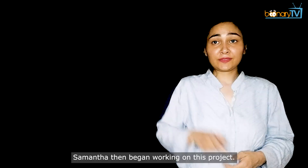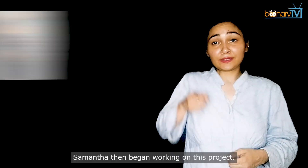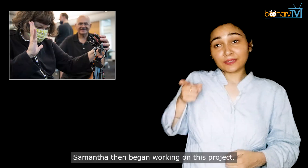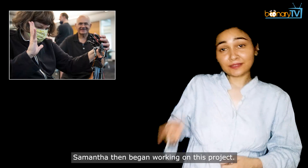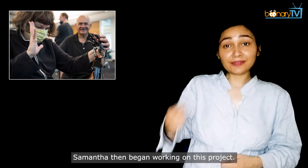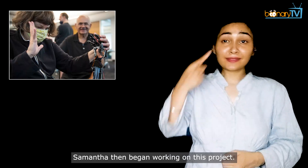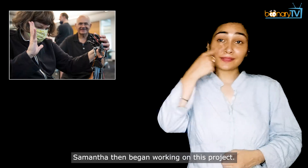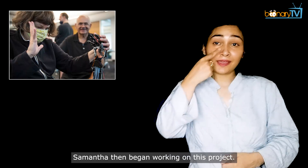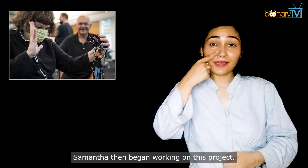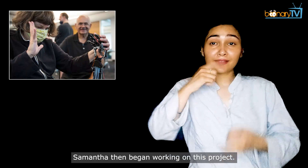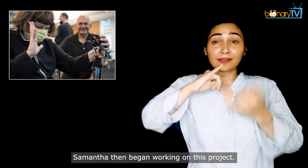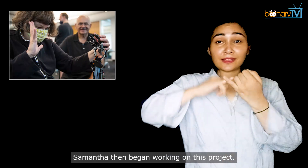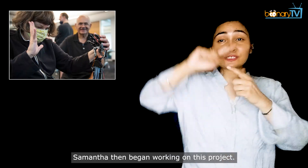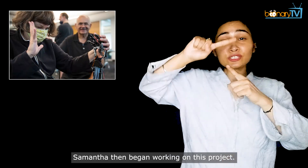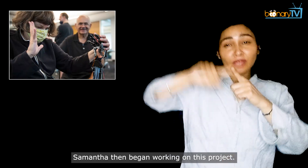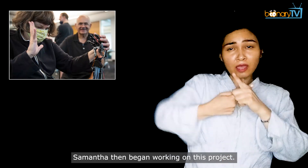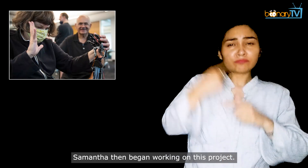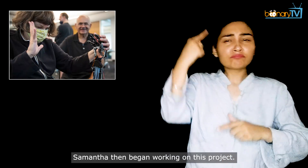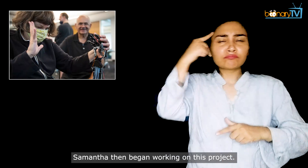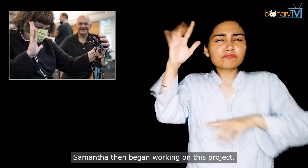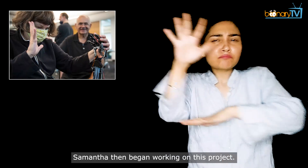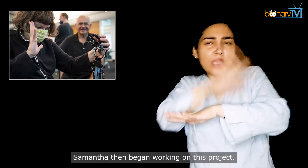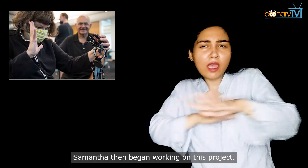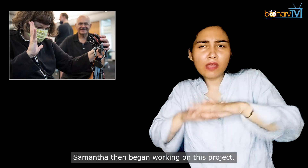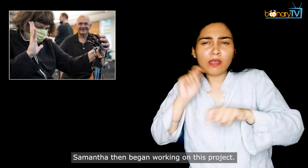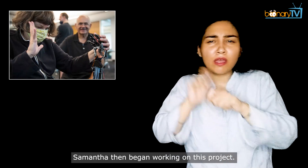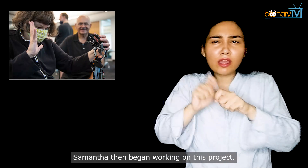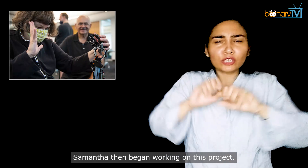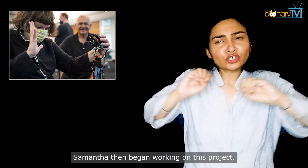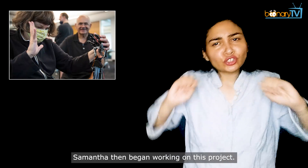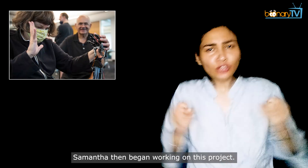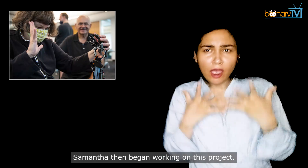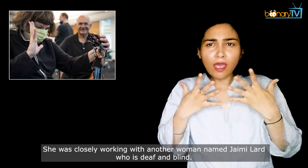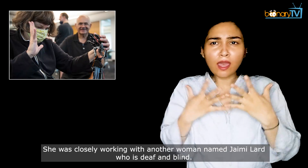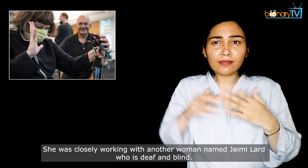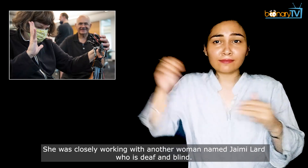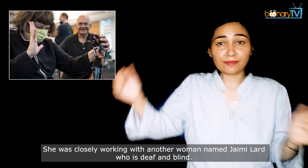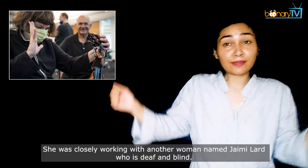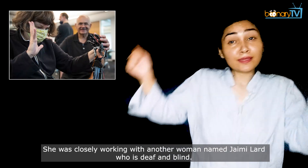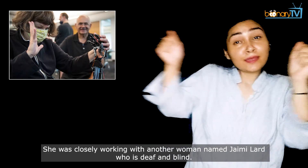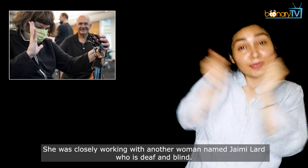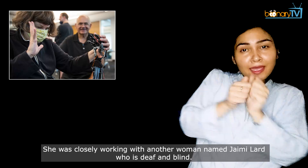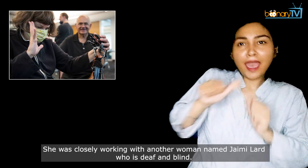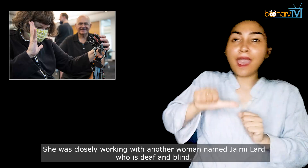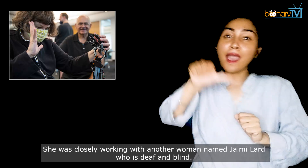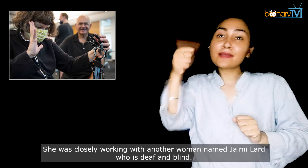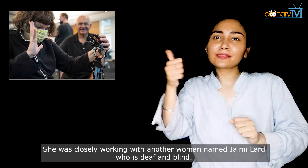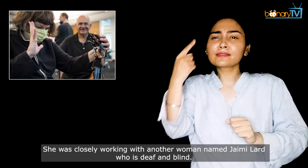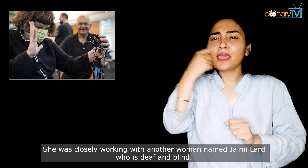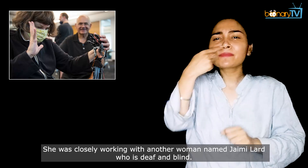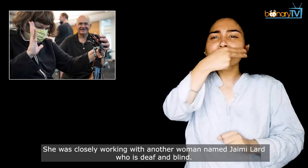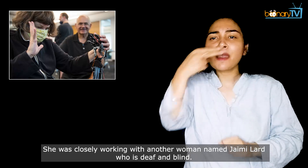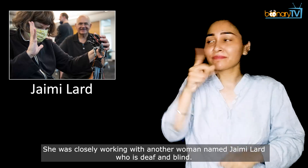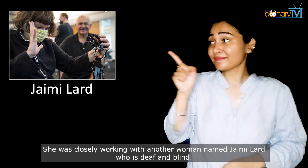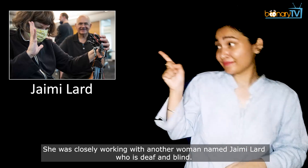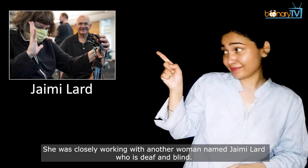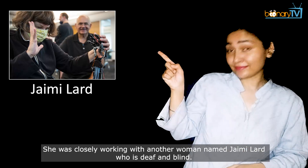Samantha then began working on this project. She was closely working with another woman named